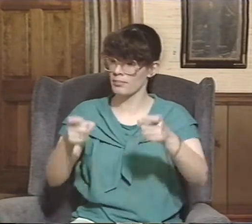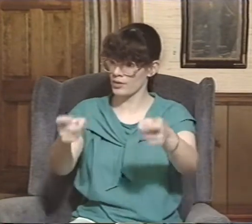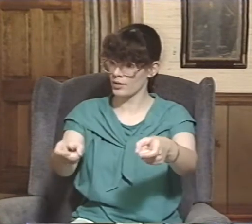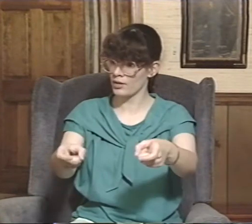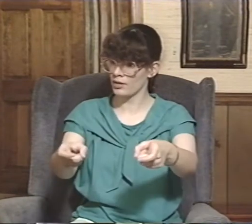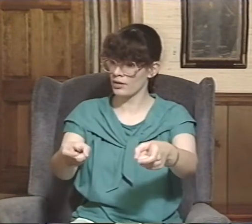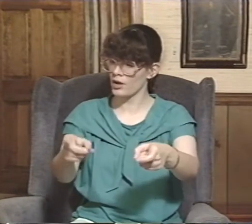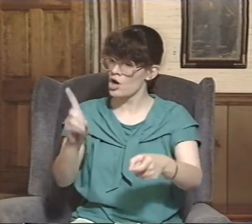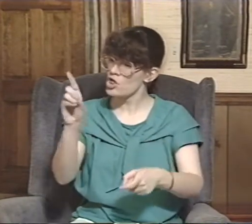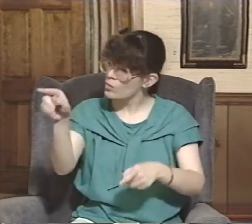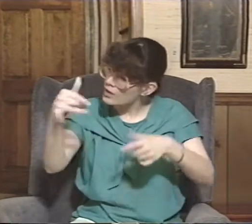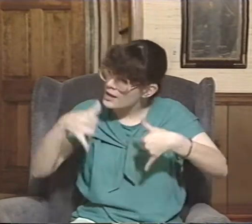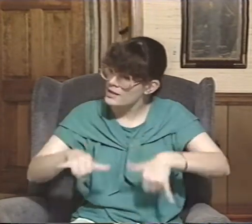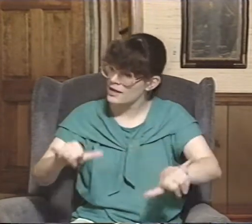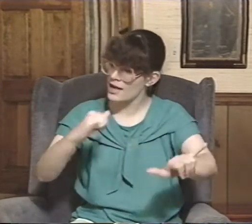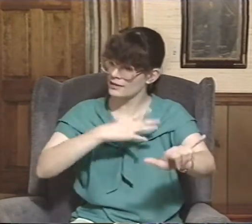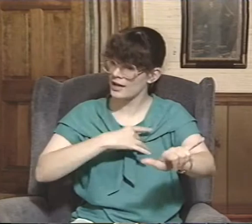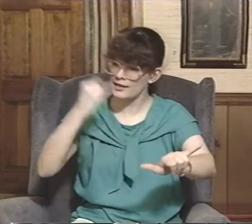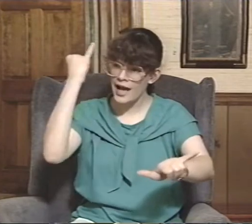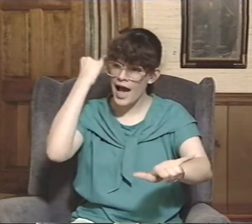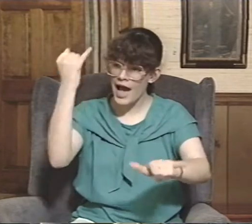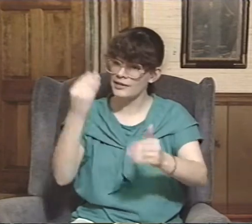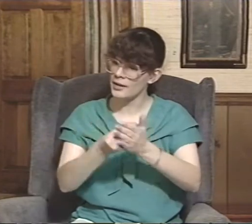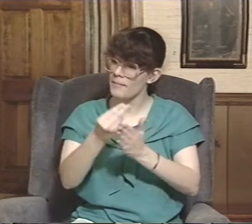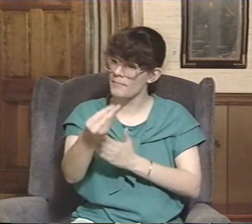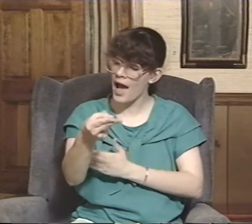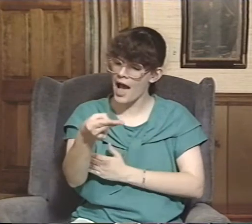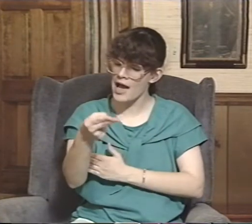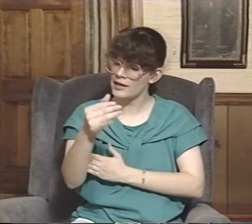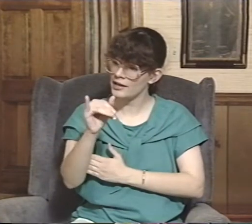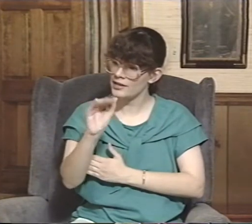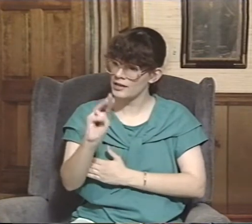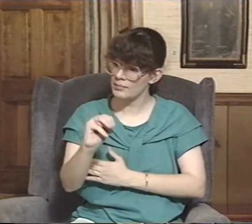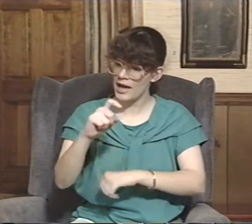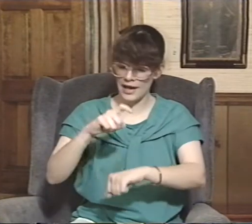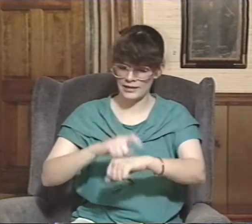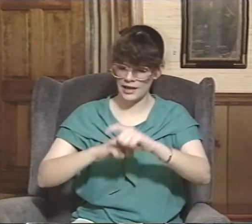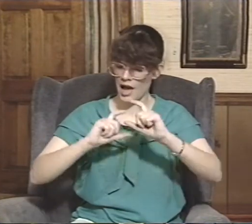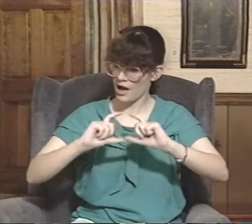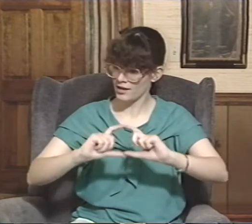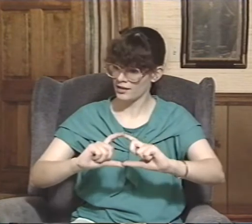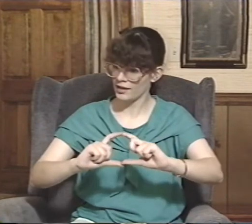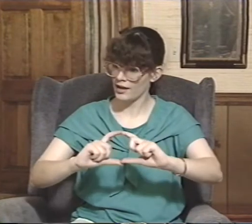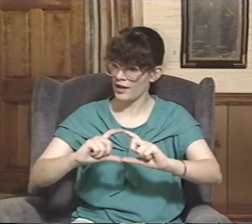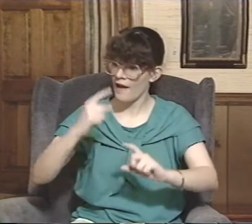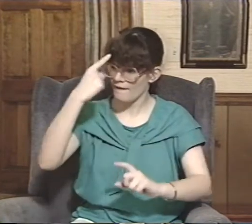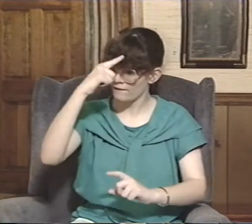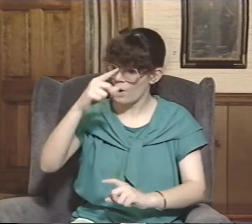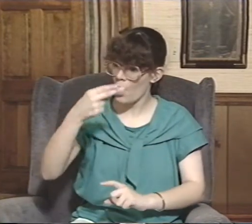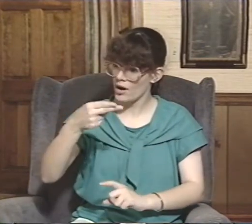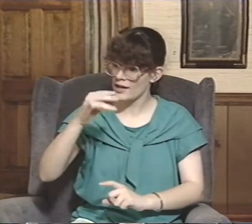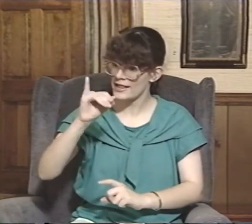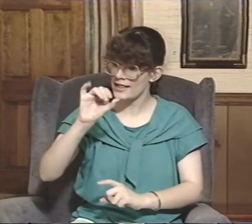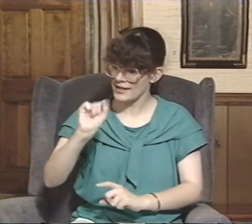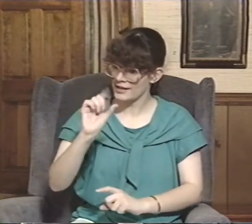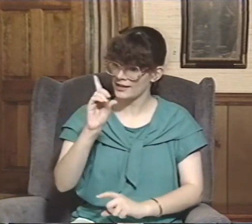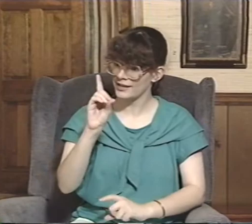present. Do you still like the idea of buying him a clock for his desk?